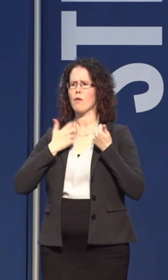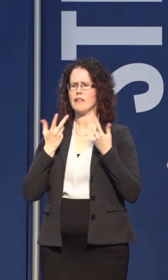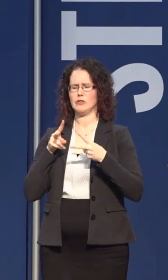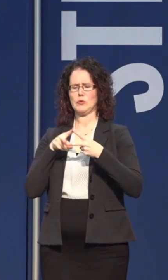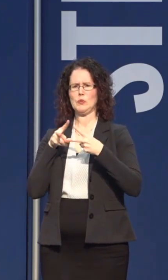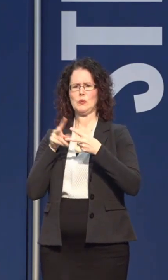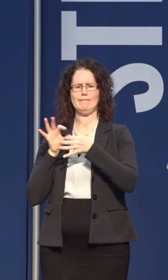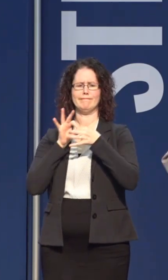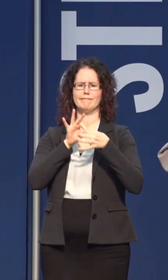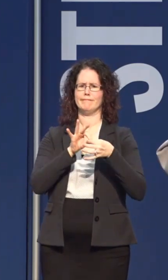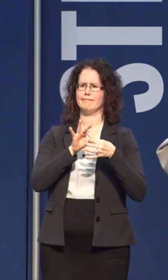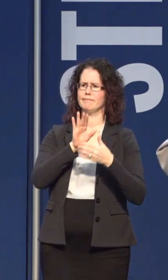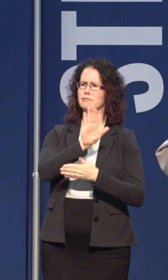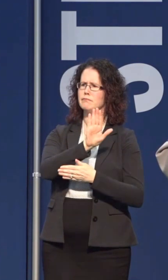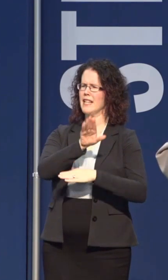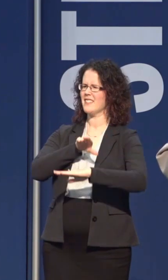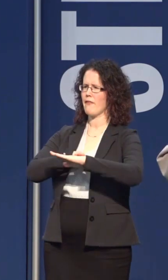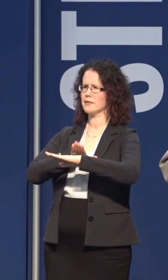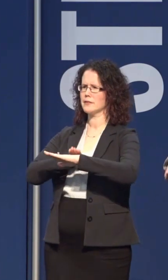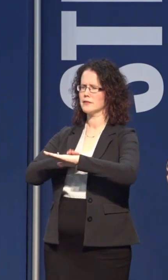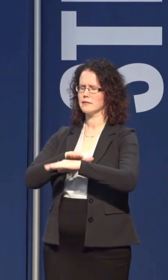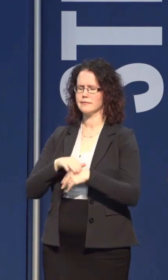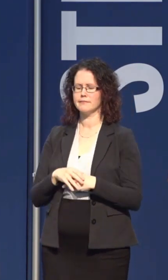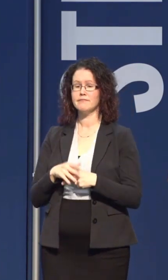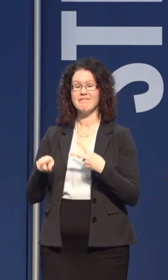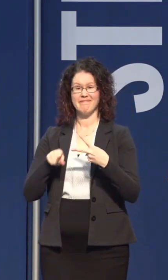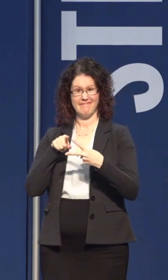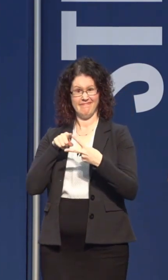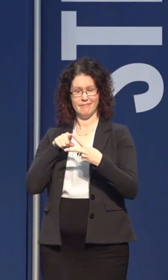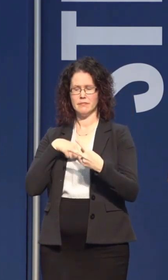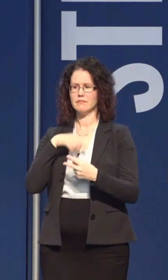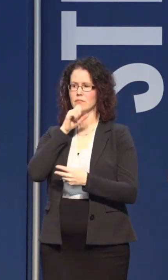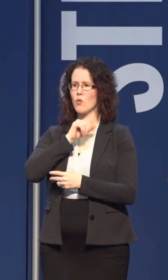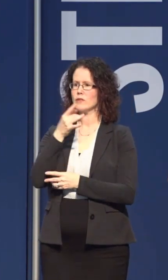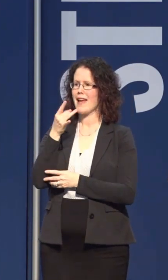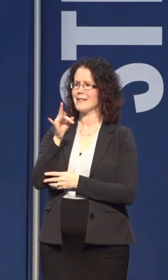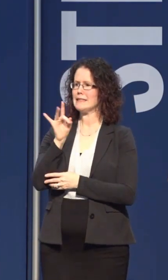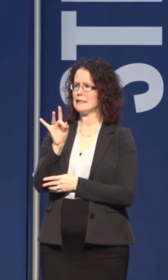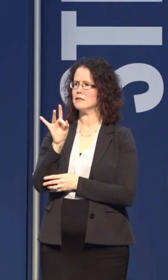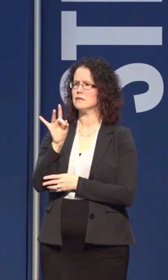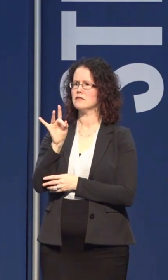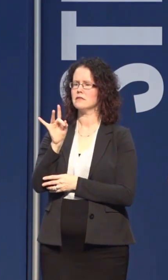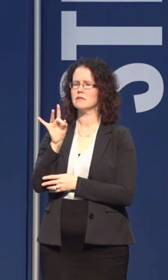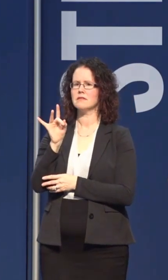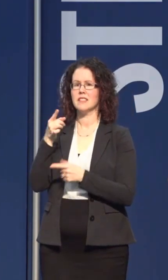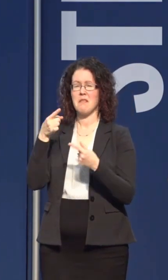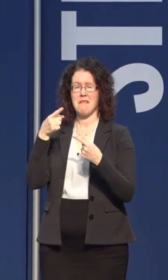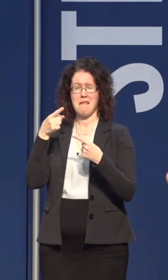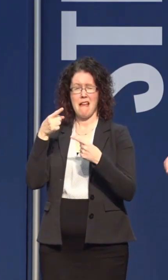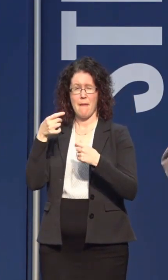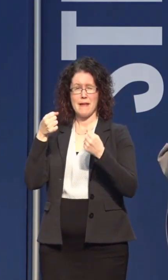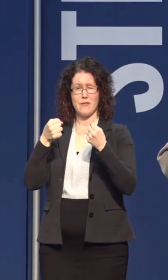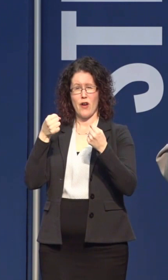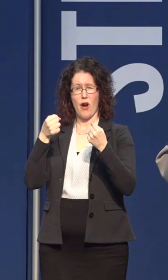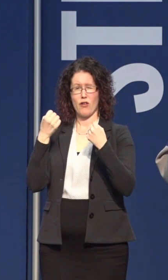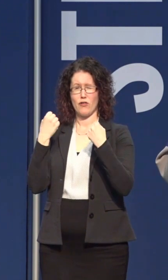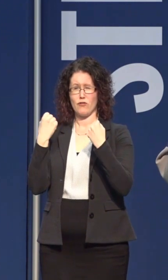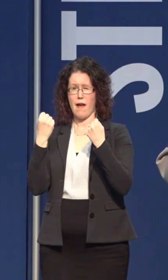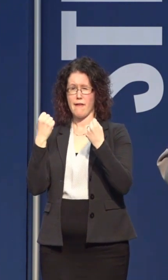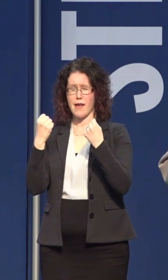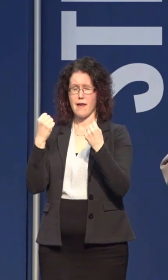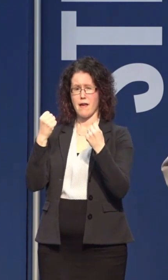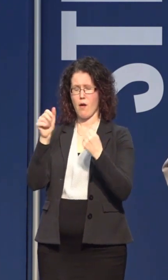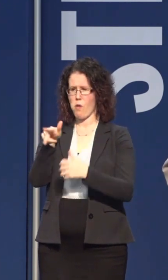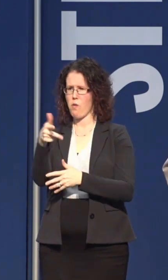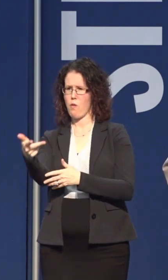those experiences was when I was 18 years old. I was in a very serious car accident. It was a single car accident on